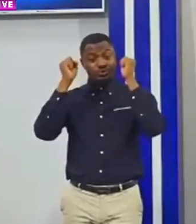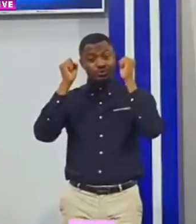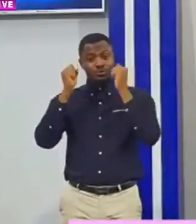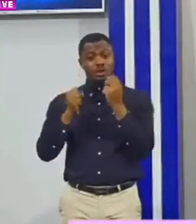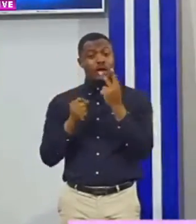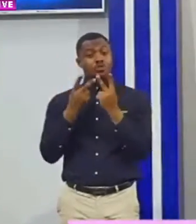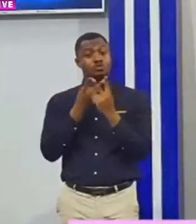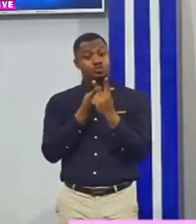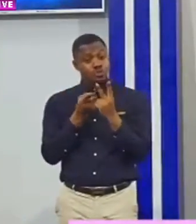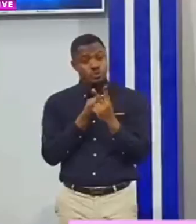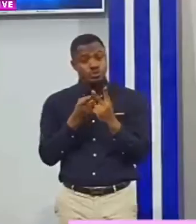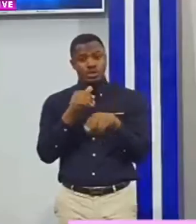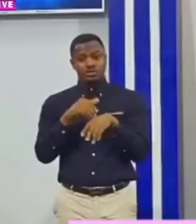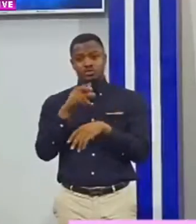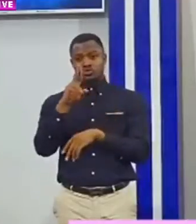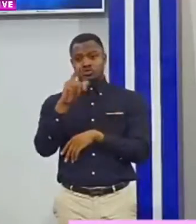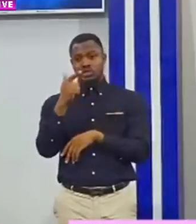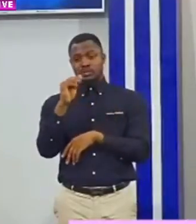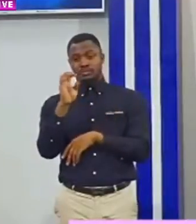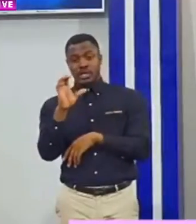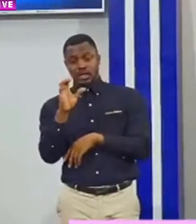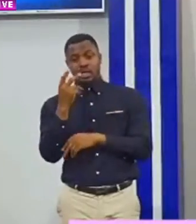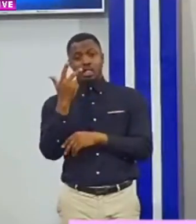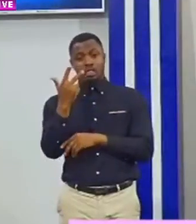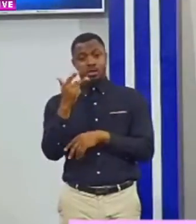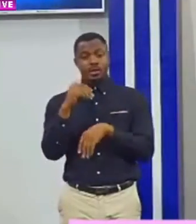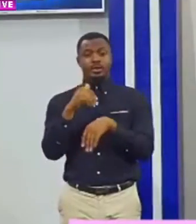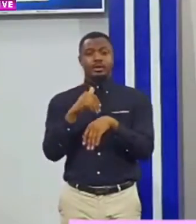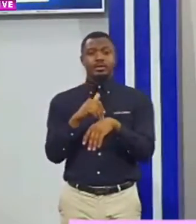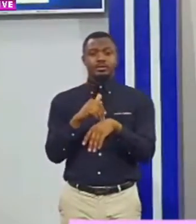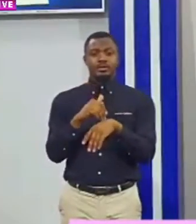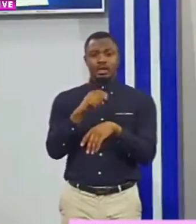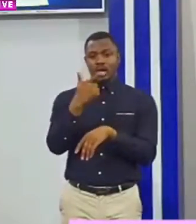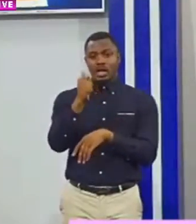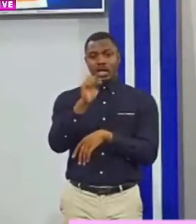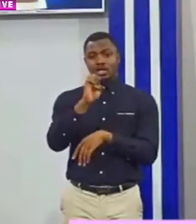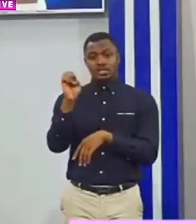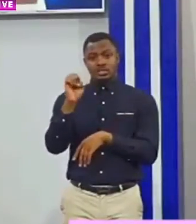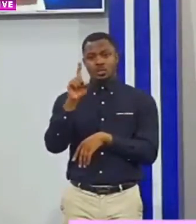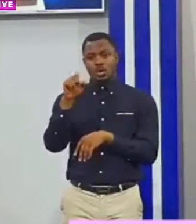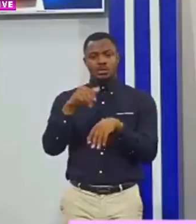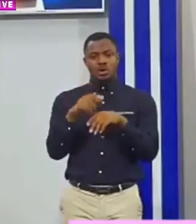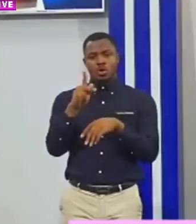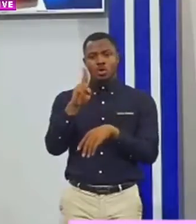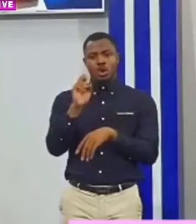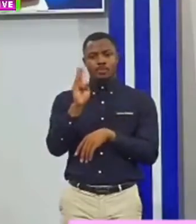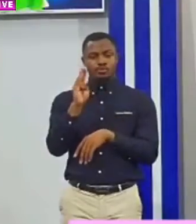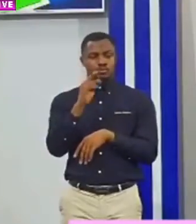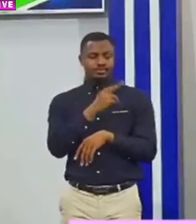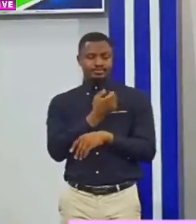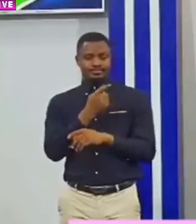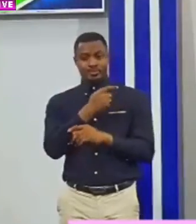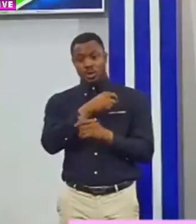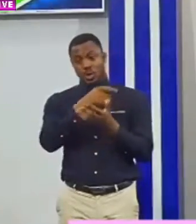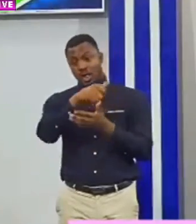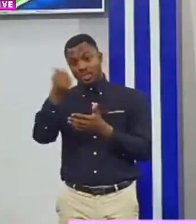2 at UGMC, 3 in Ghana East, and 1 in Kolebu as we speak today. All